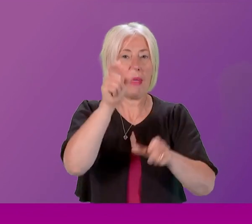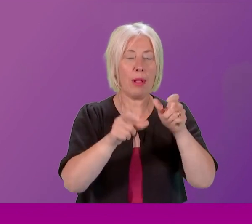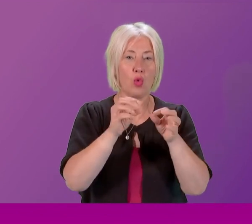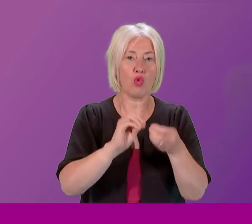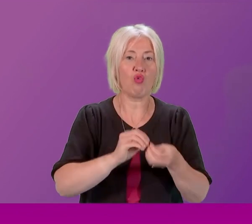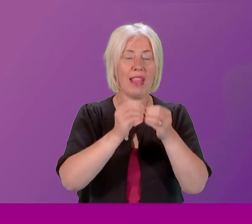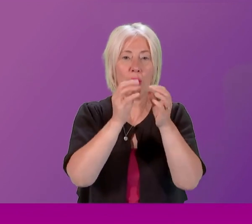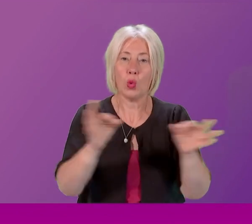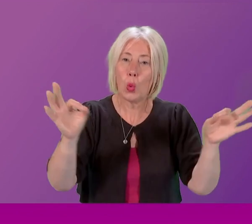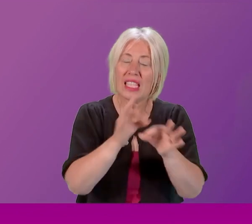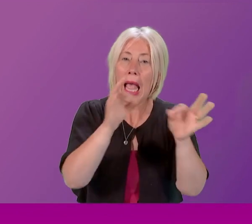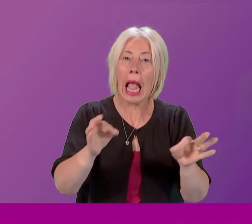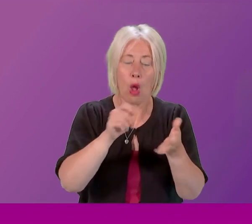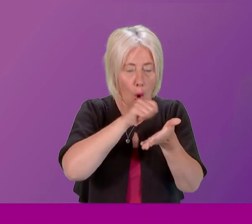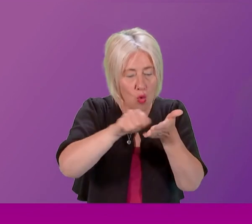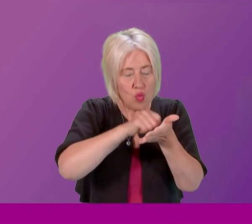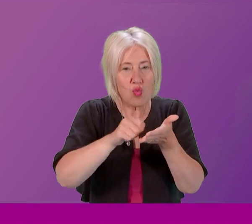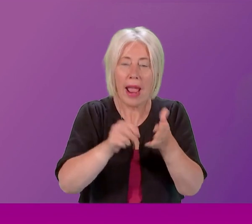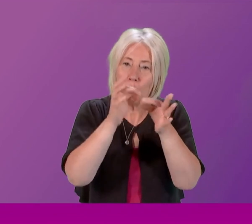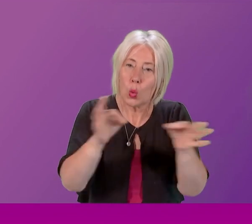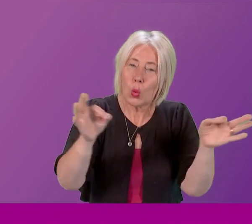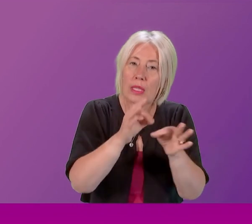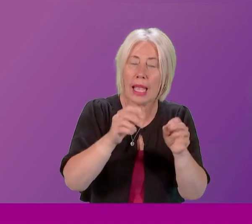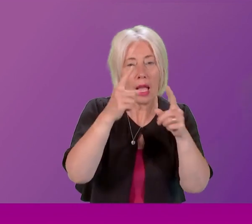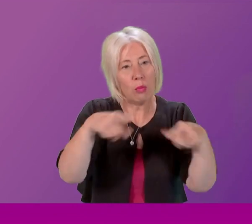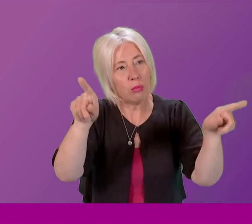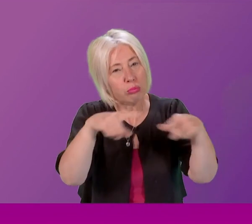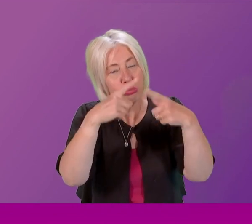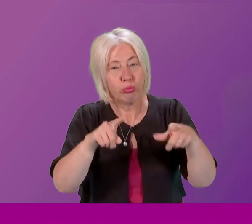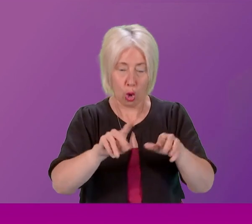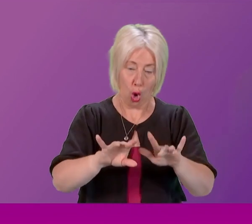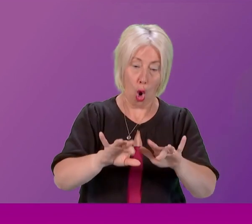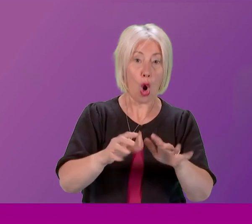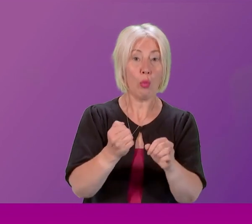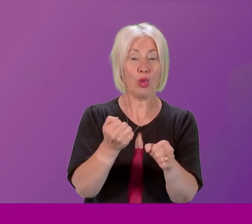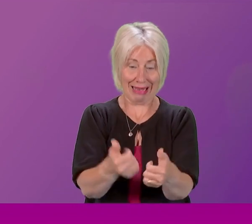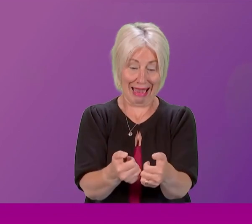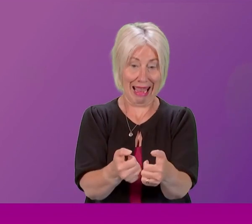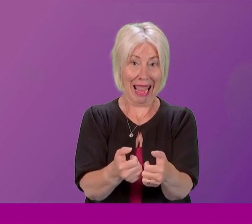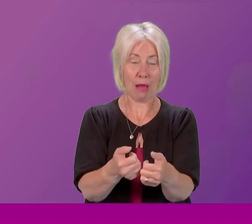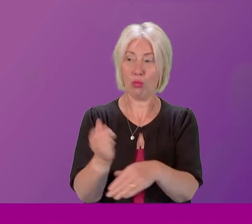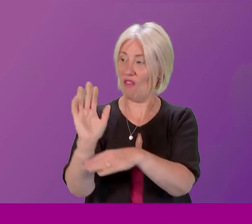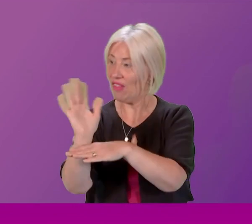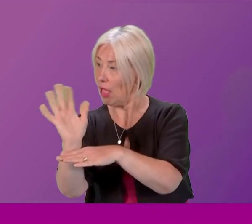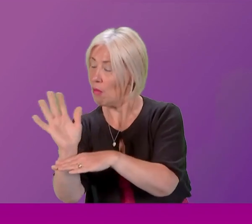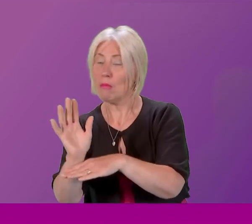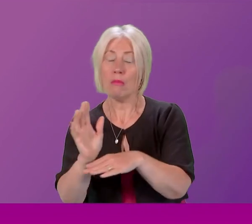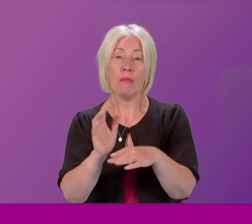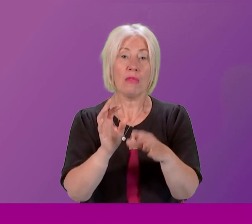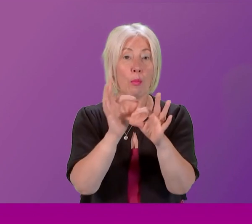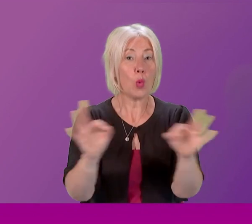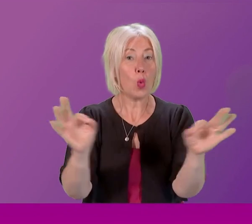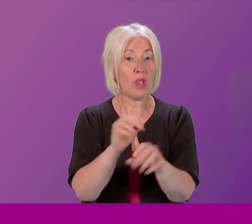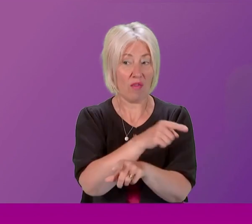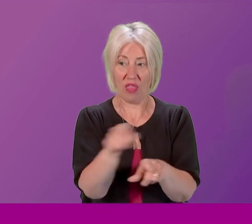composers and writers for media, music and computer games and film music and so on